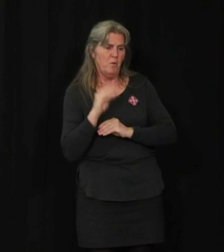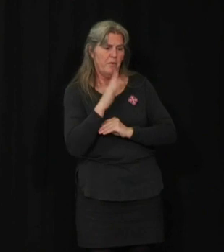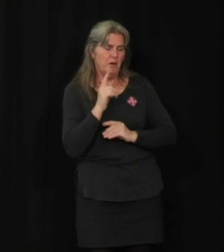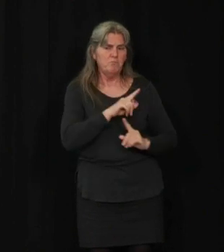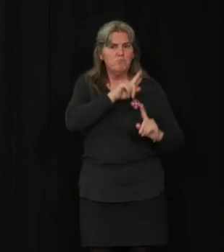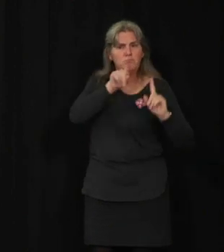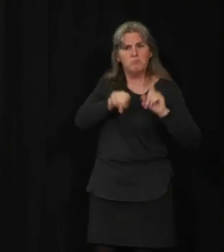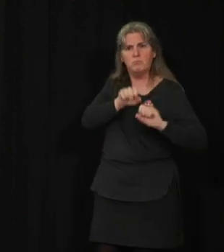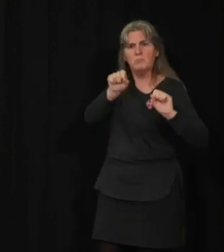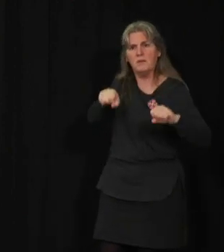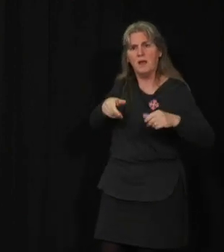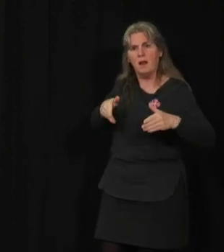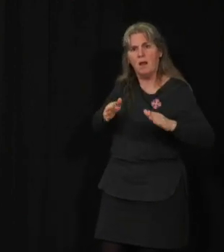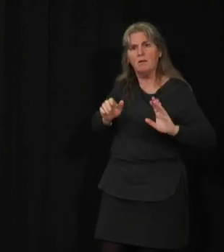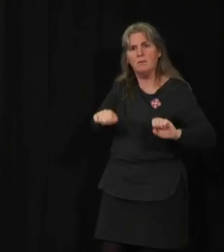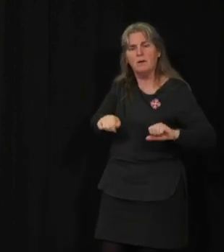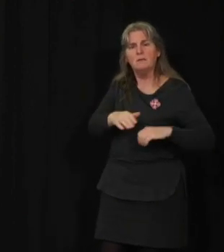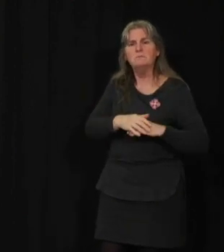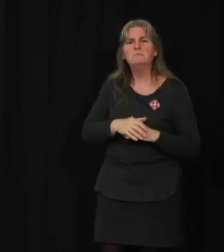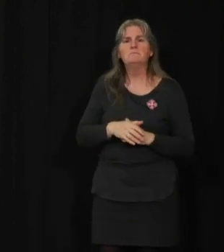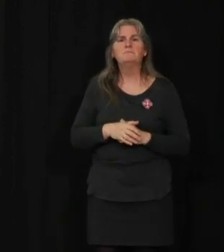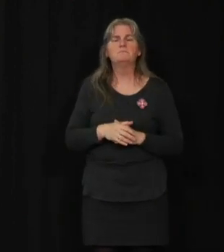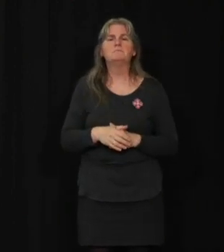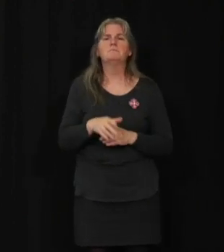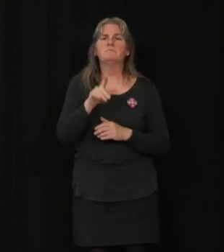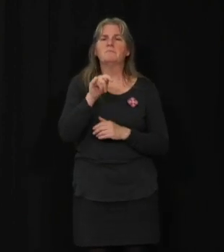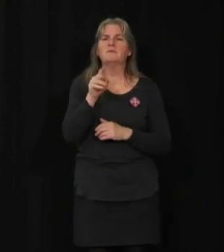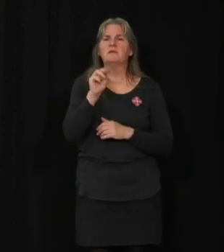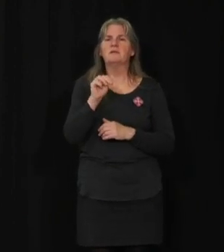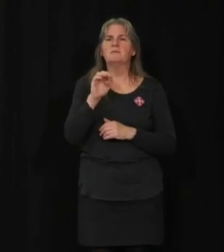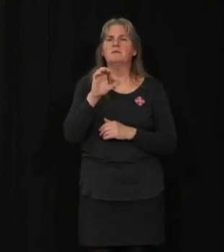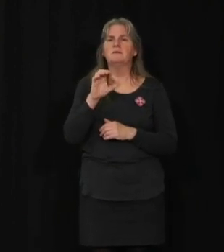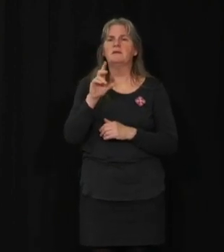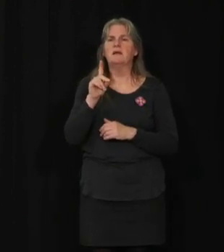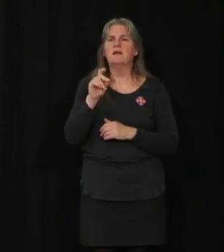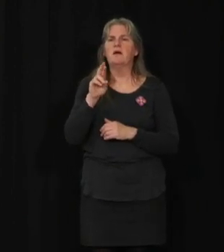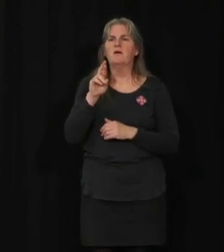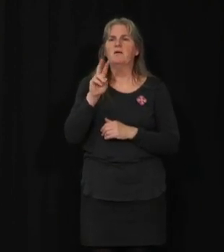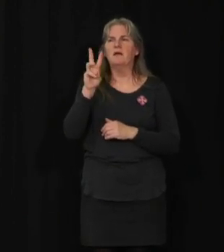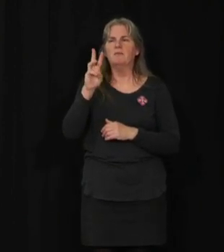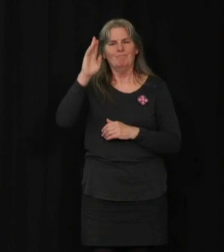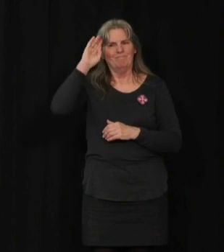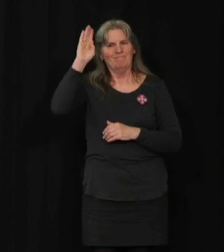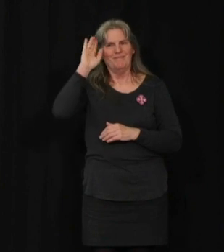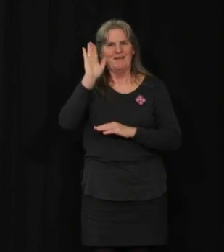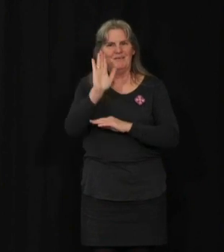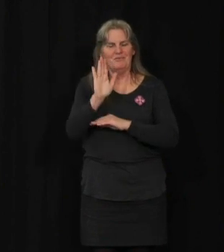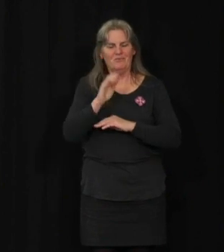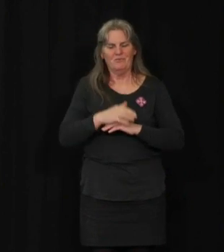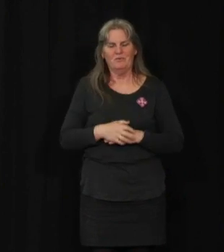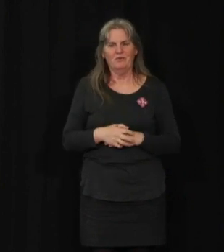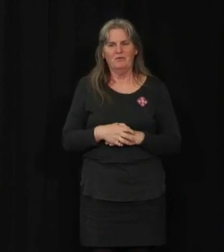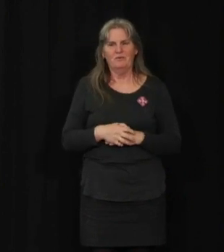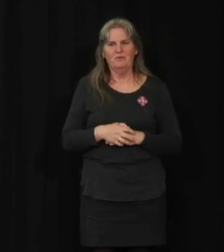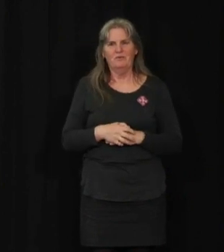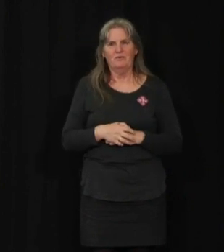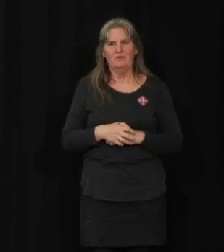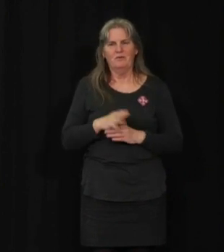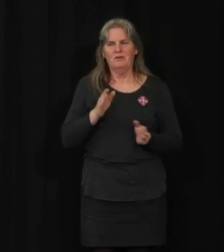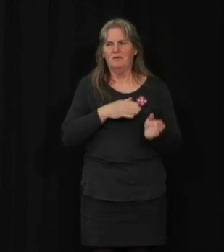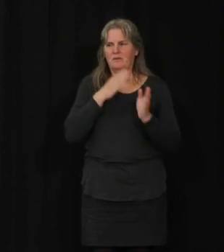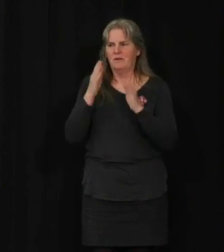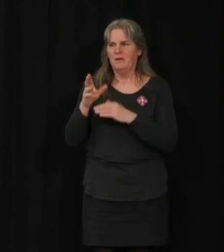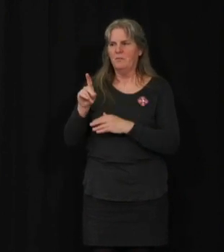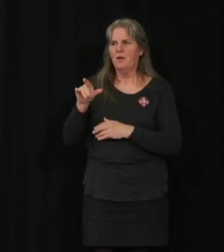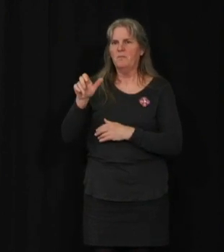Thank you. We'll move now to Tim from CKRW. Hello, good afternoon. My question first here is for Premier